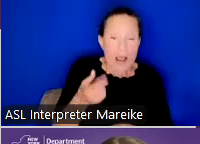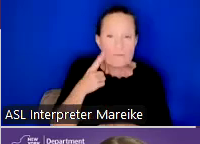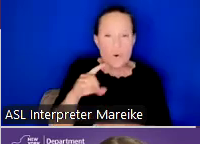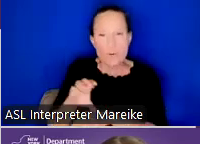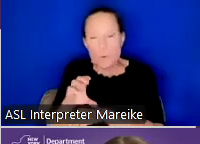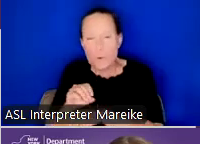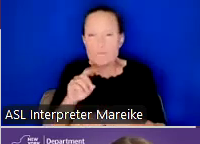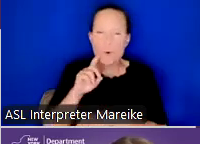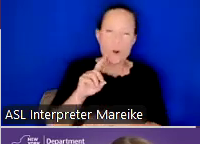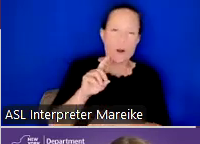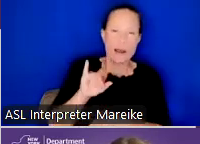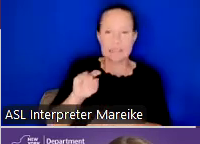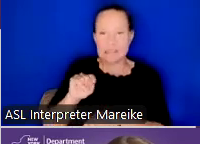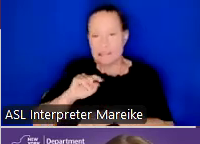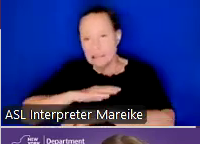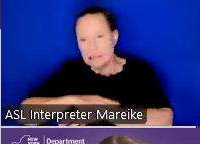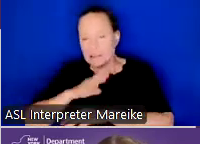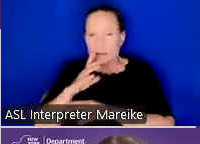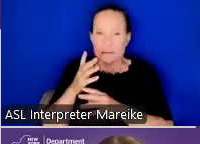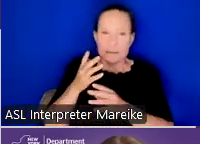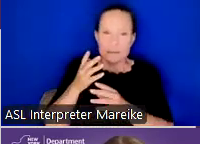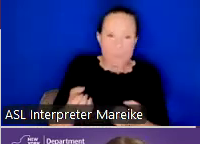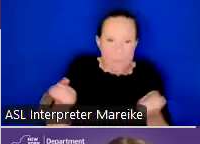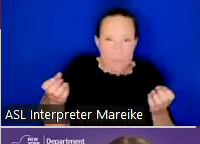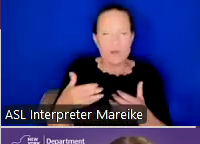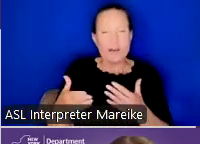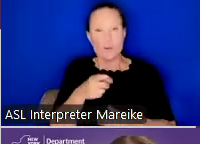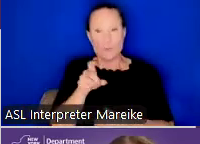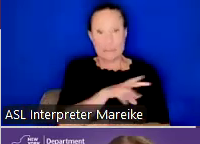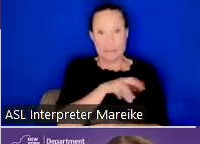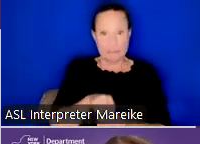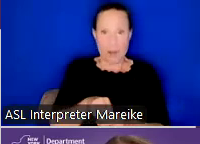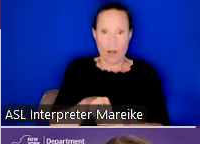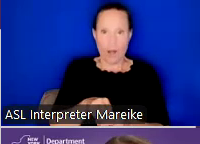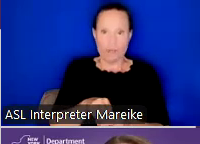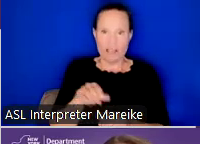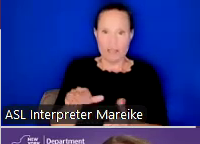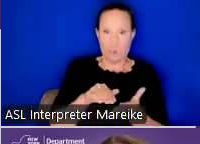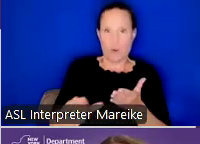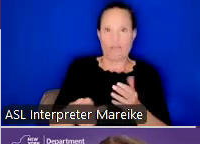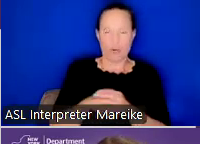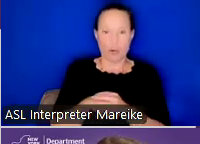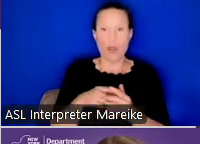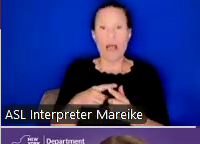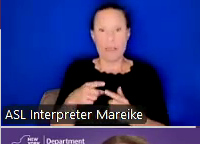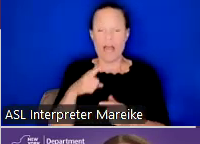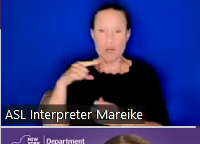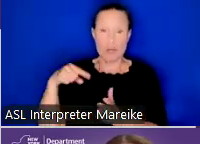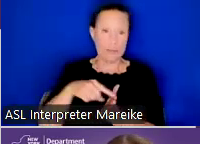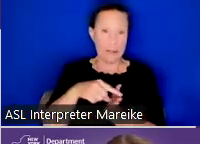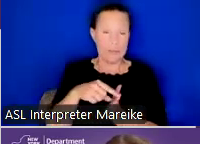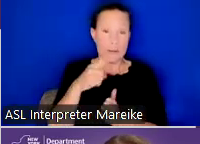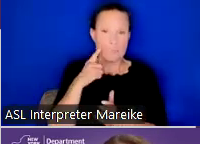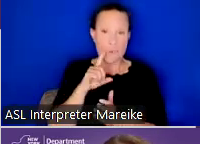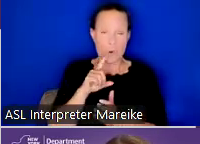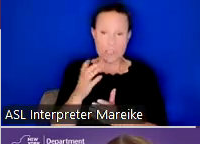equipment. Anything that you need to participate in the waiver, and then you start getting that reimbursement for the services